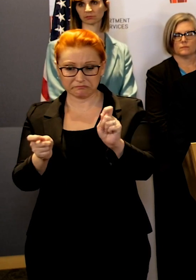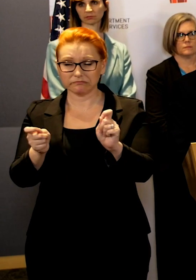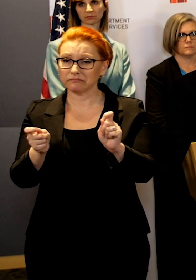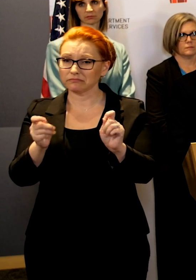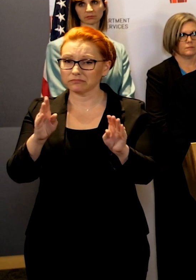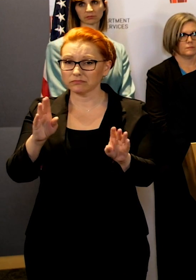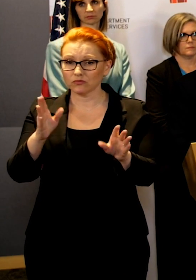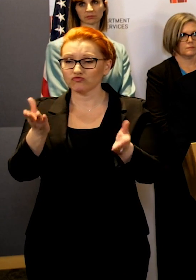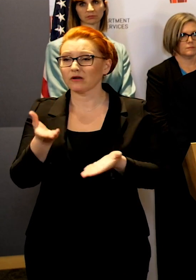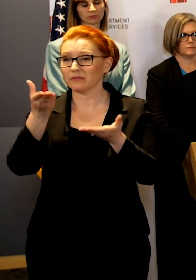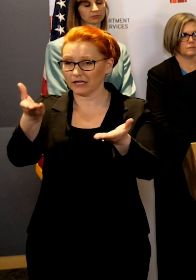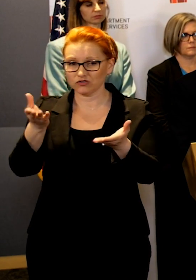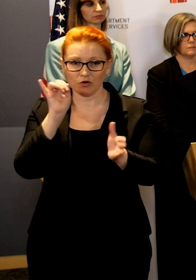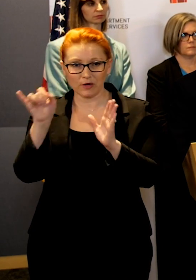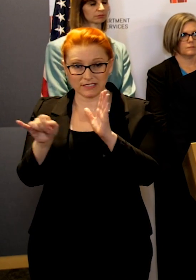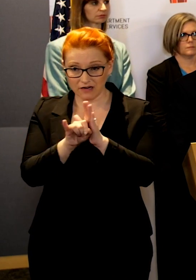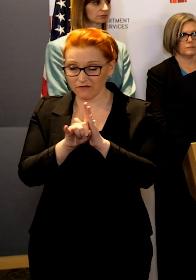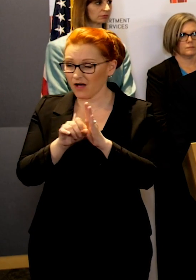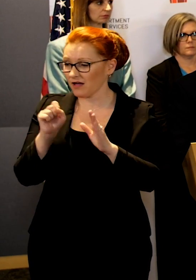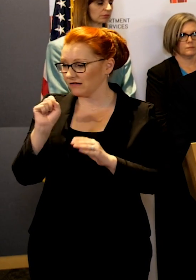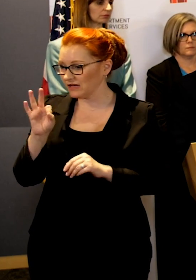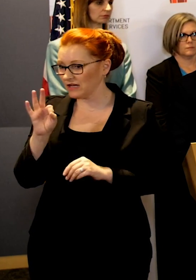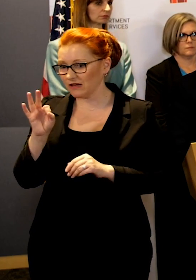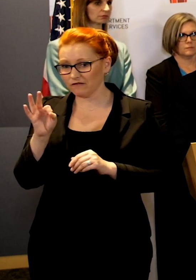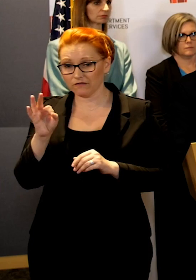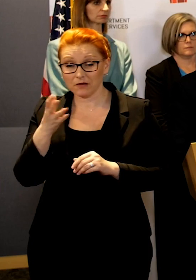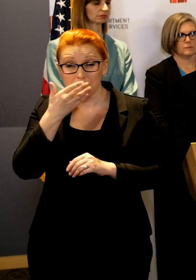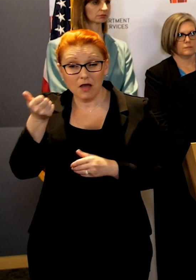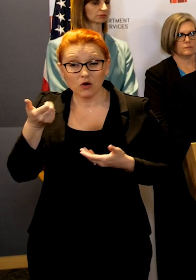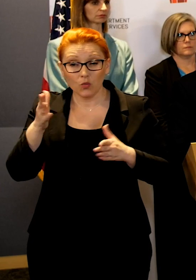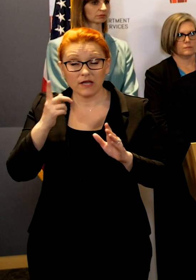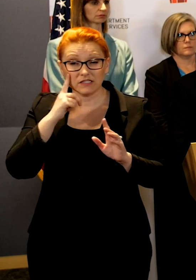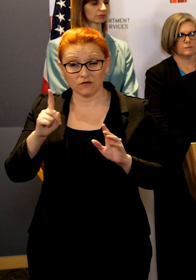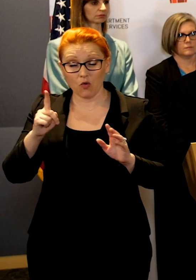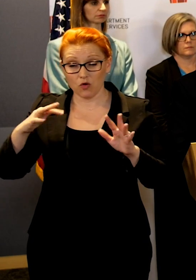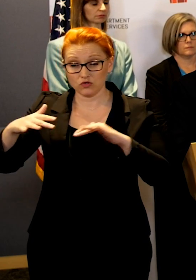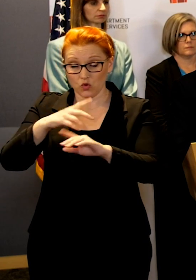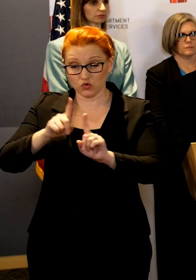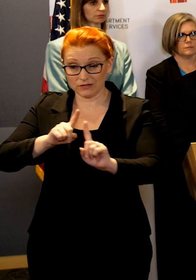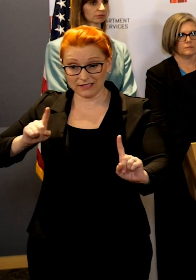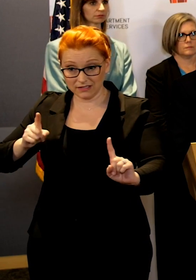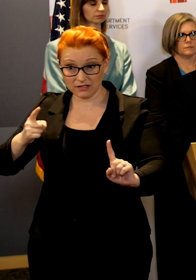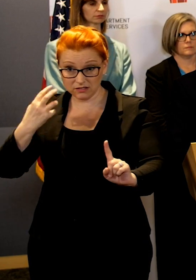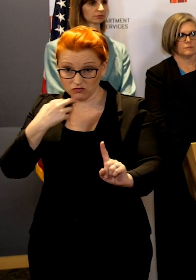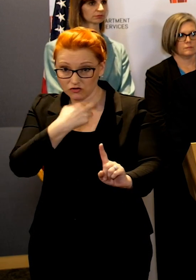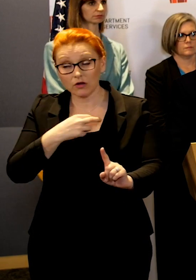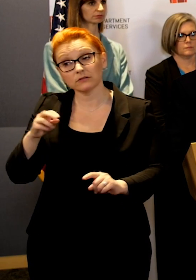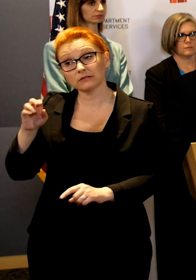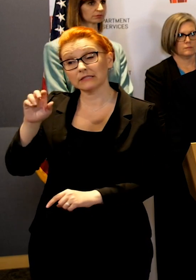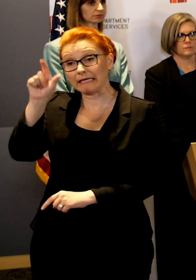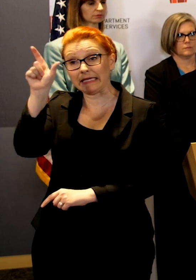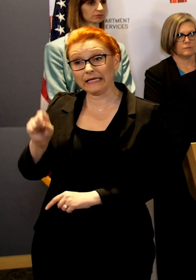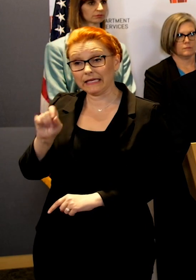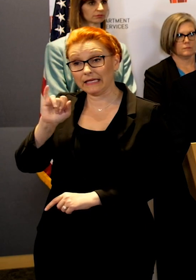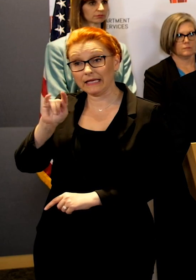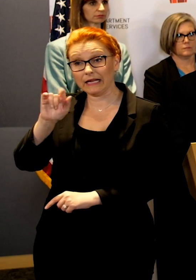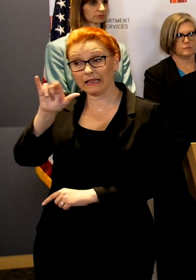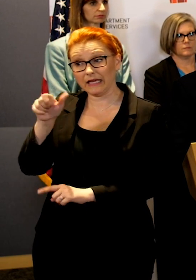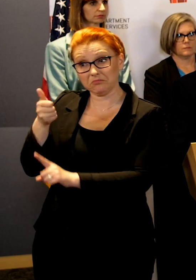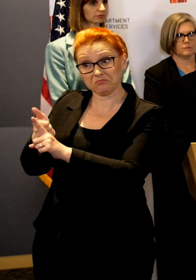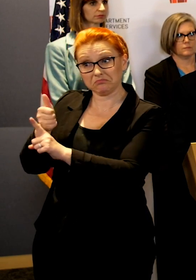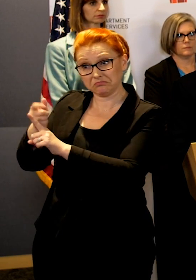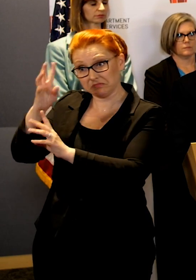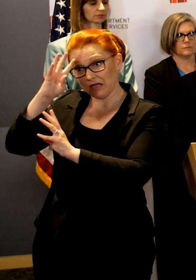to identify, are there ways to social distance in restaurants? Italy had some interesting social distancing